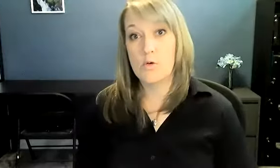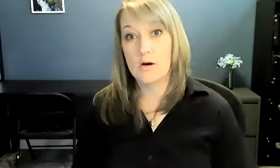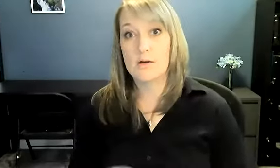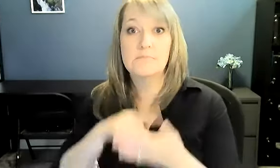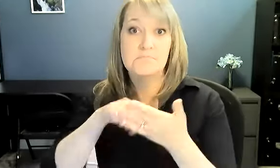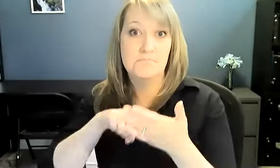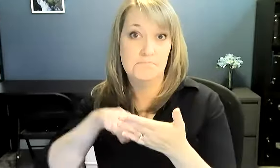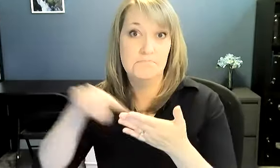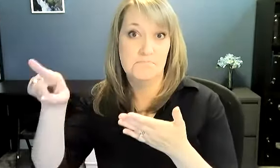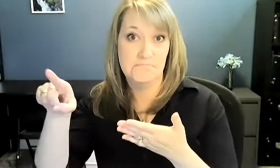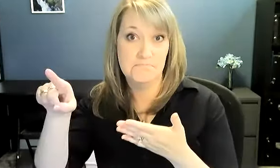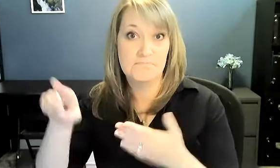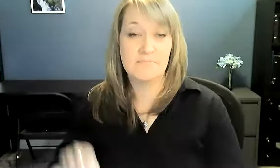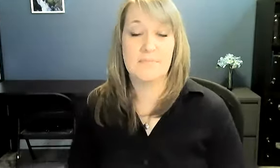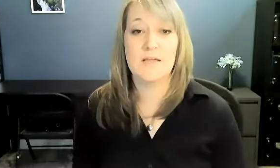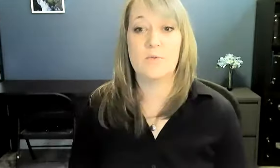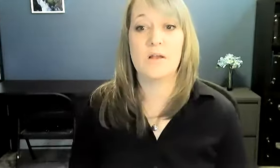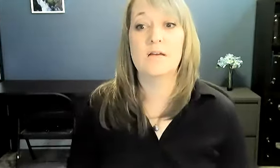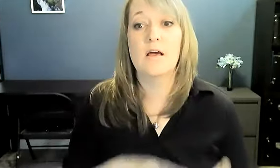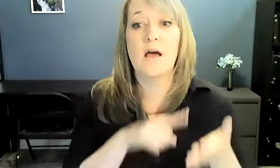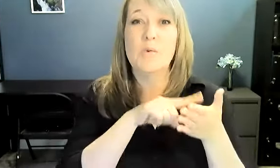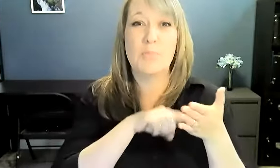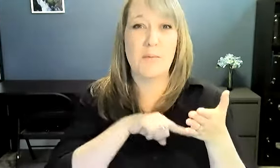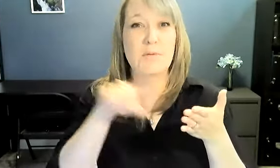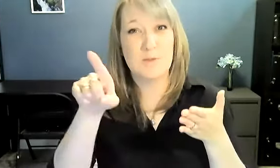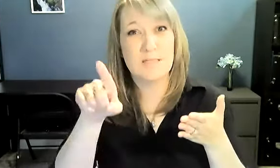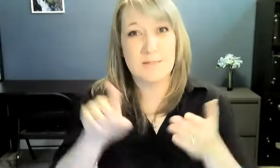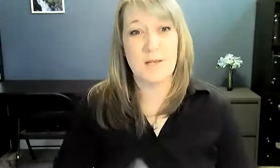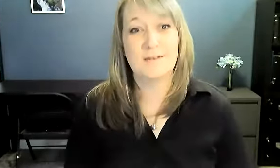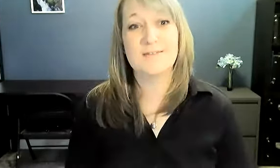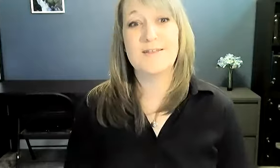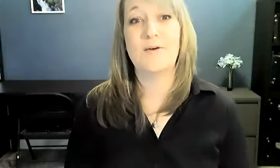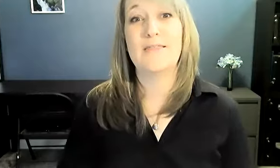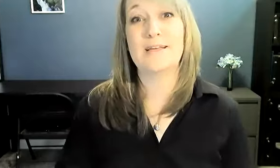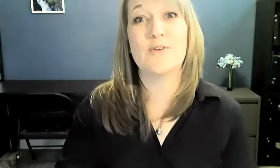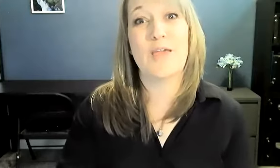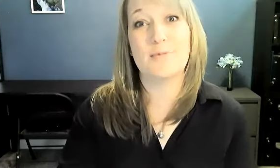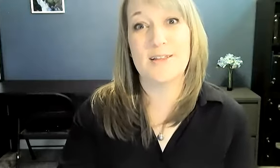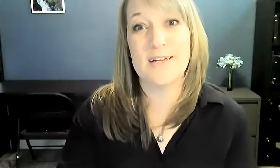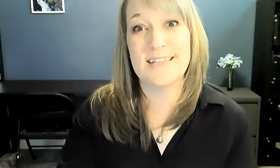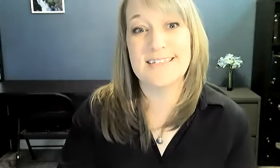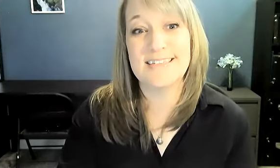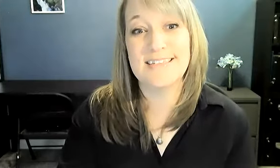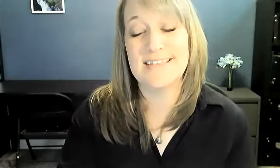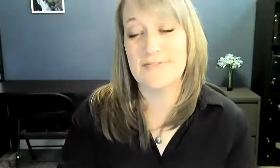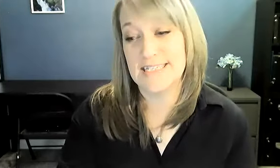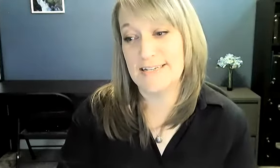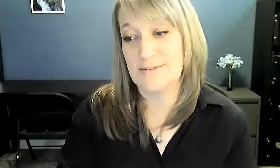or either one. I will probably use this one. So that's vocabulary list 17.